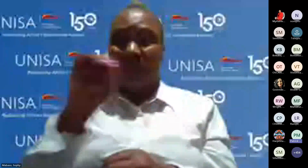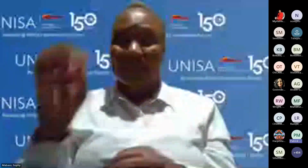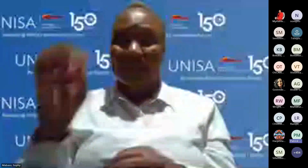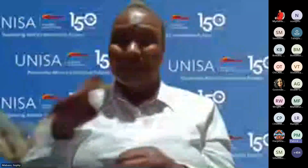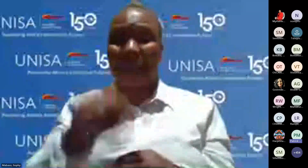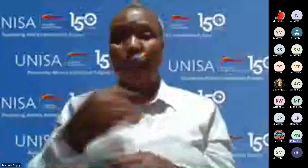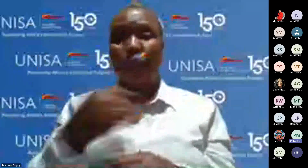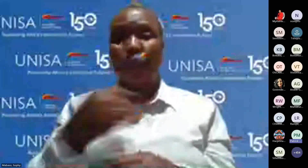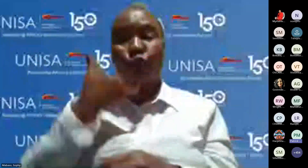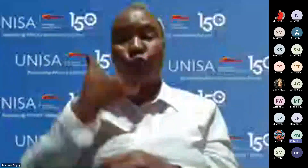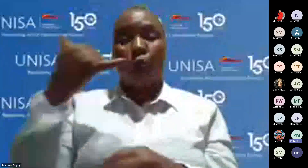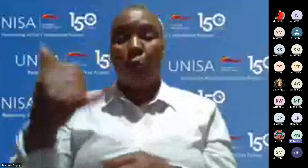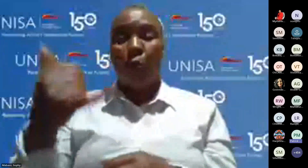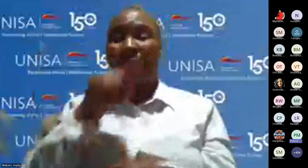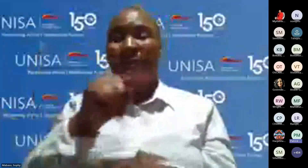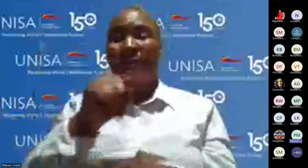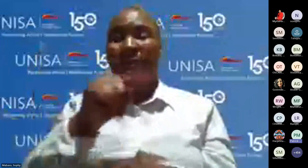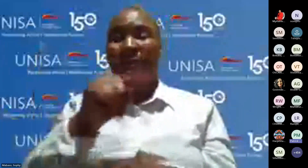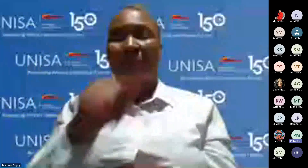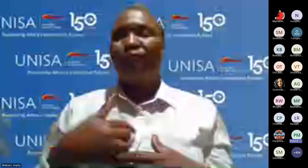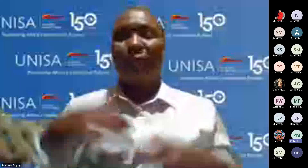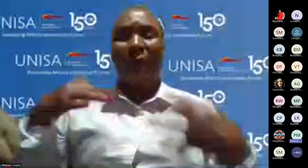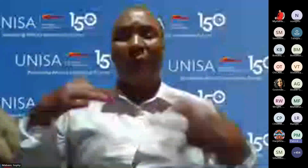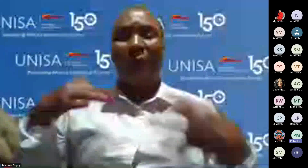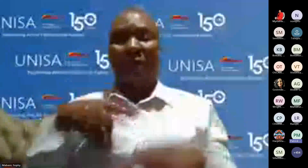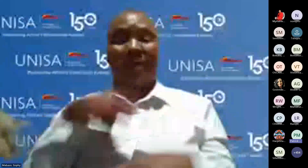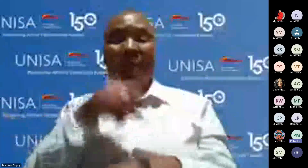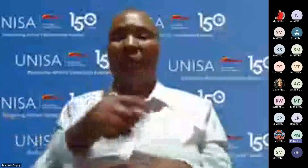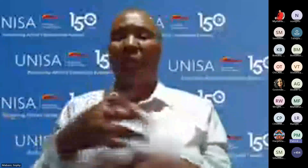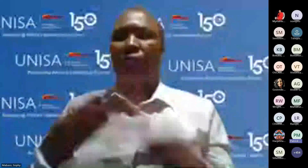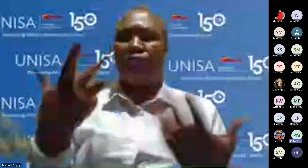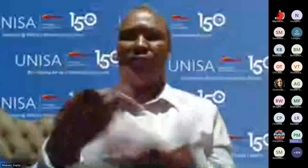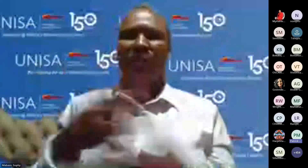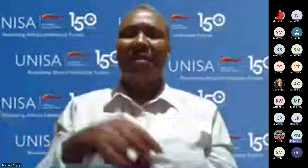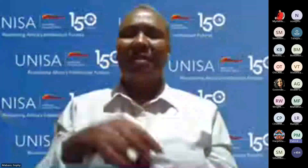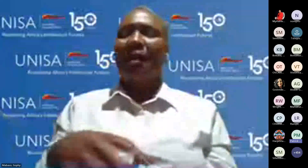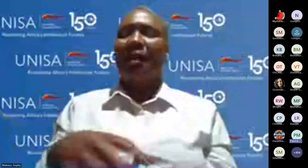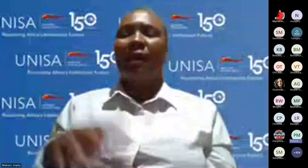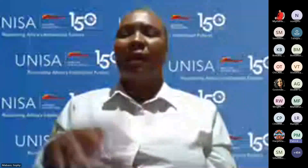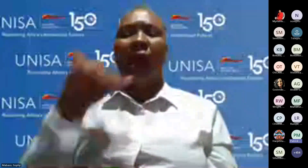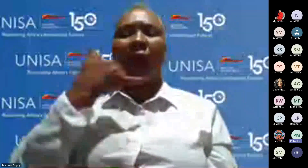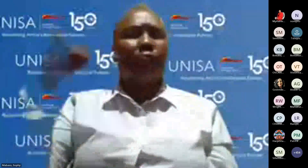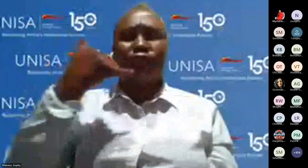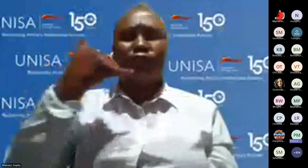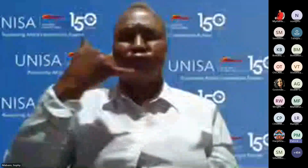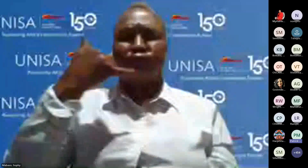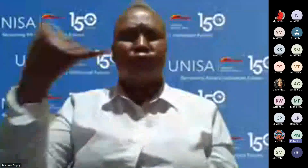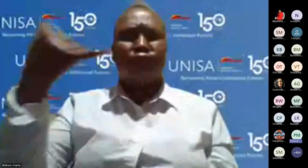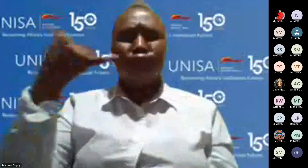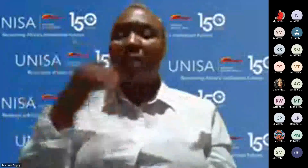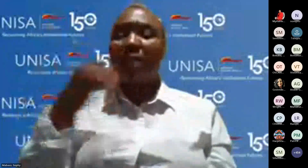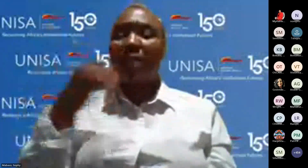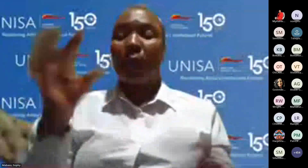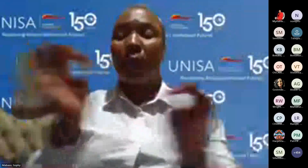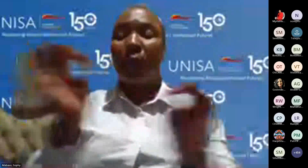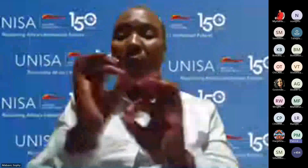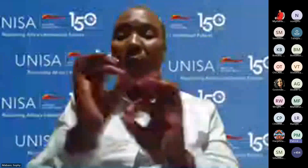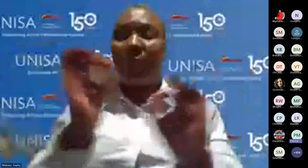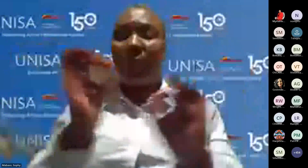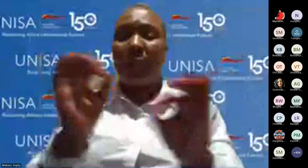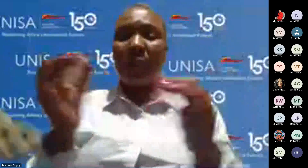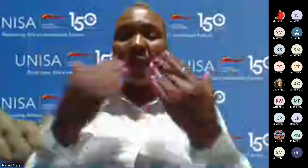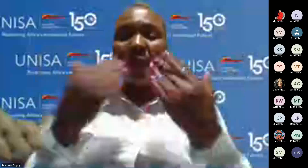number, I'm afraid, the toll-free number, it just rings and you will never get straight help there. Thank you.